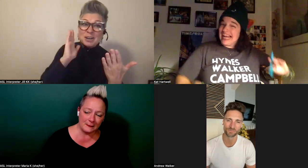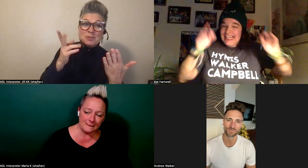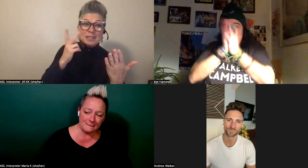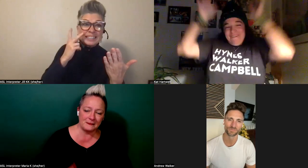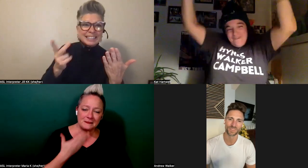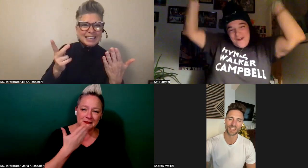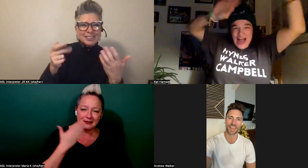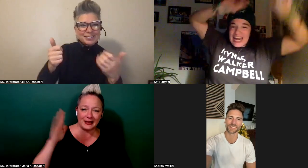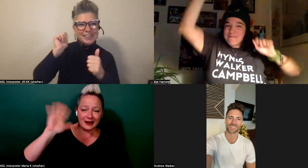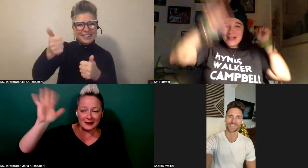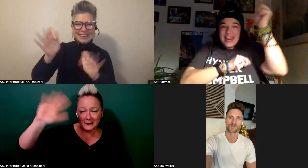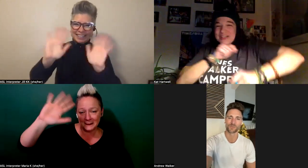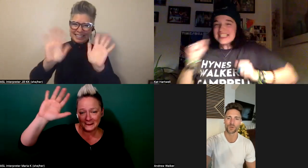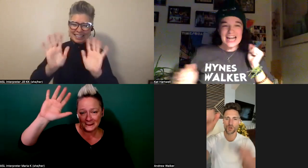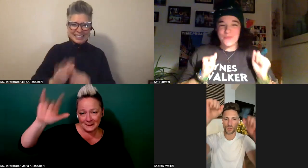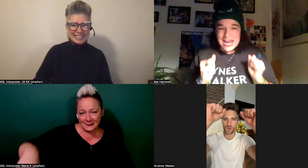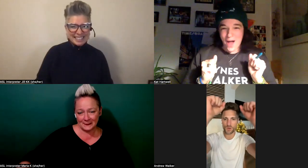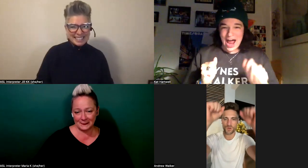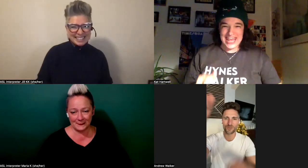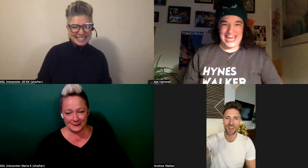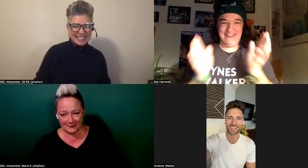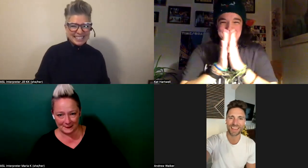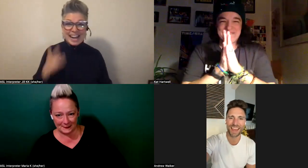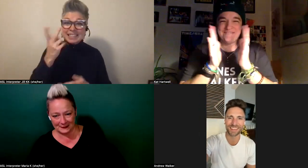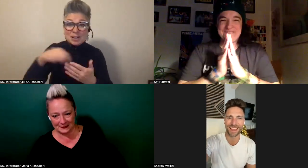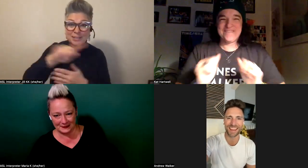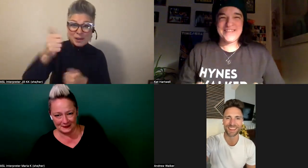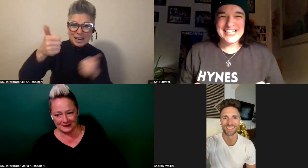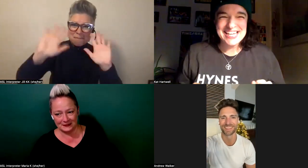you all. week. Yes. Take care. Believe it next week Woo! All already. right,